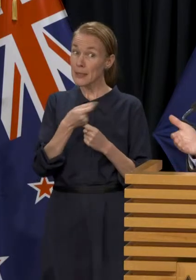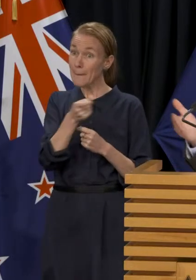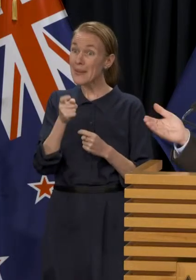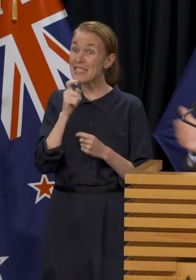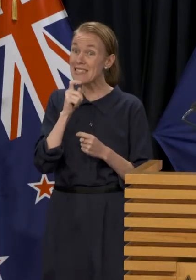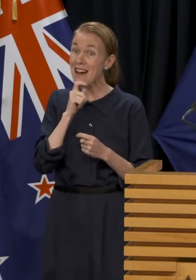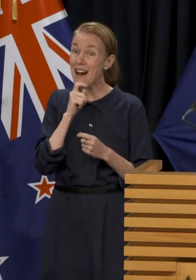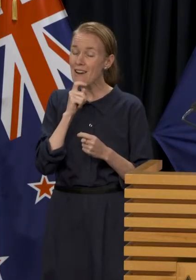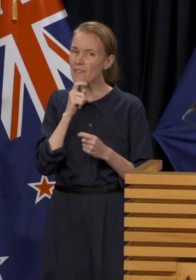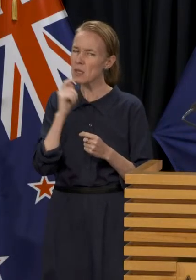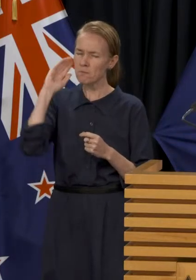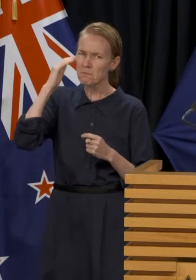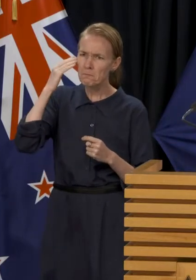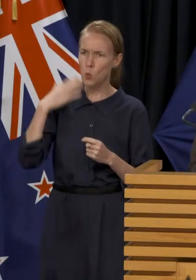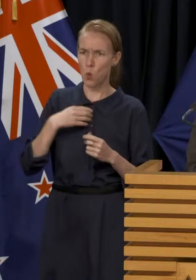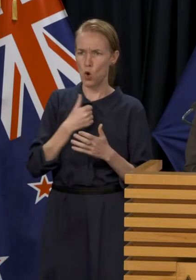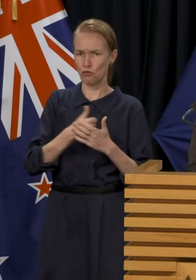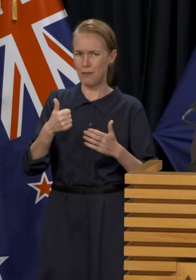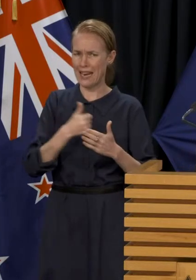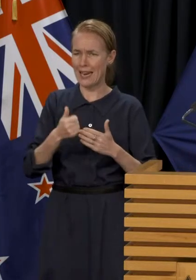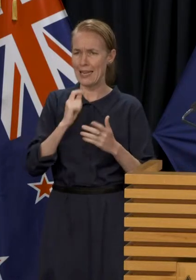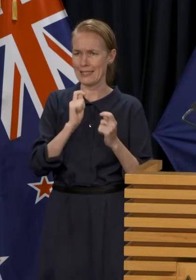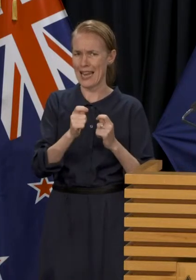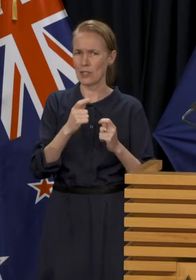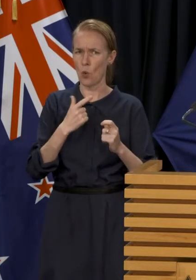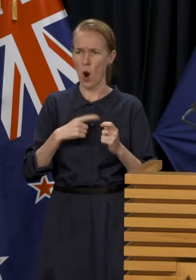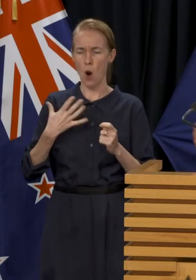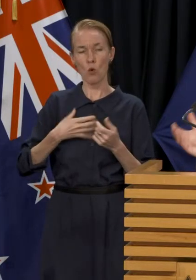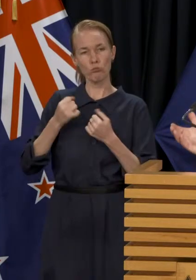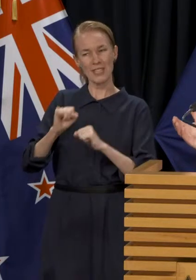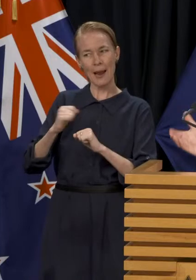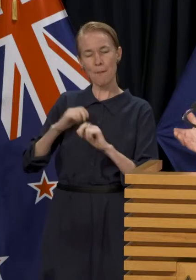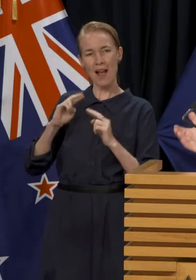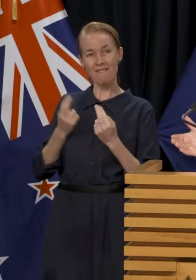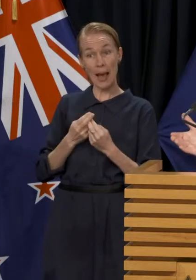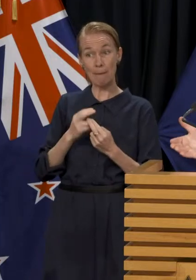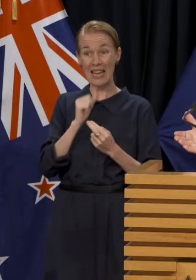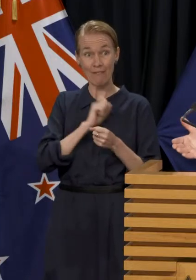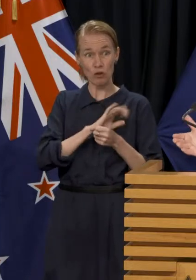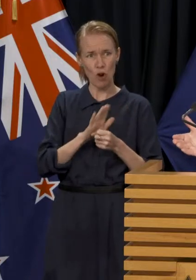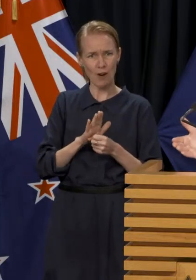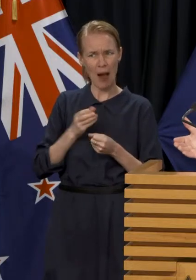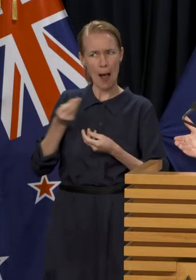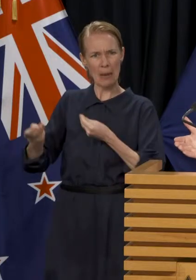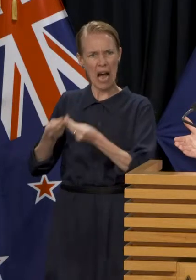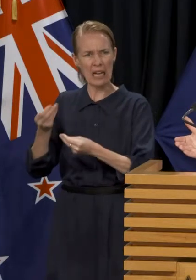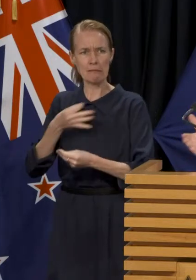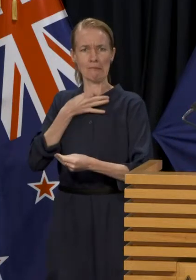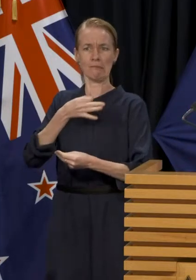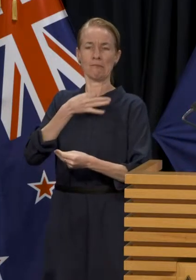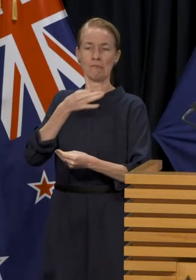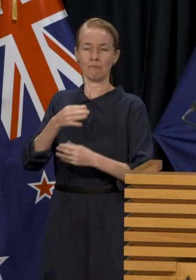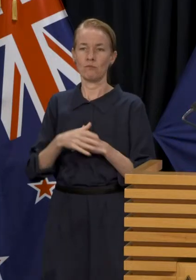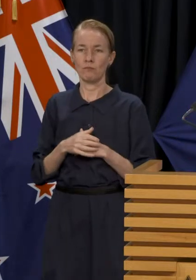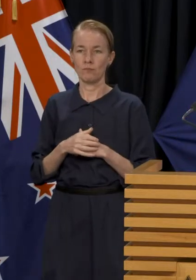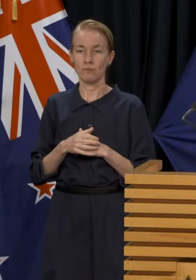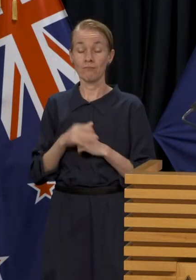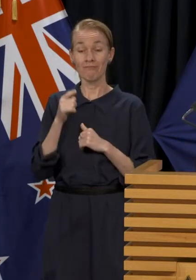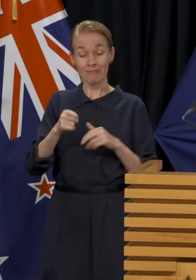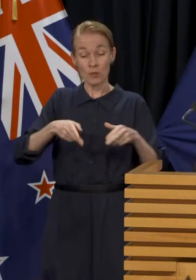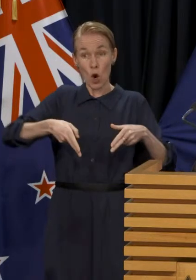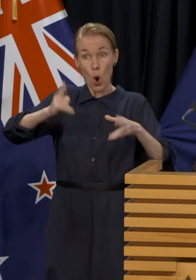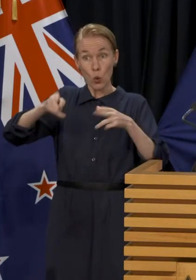are keeping their families and communities safe, and others it is a matter of, that each of these facilities has several hundred staff because